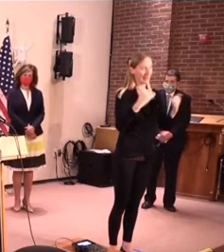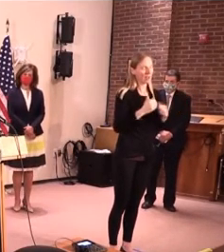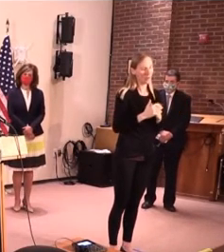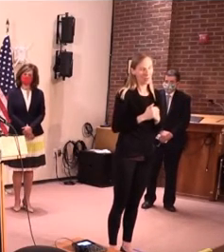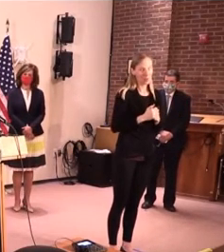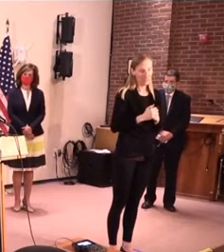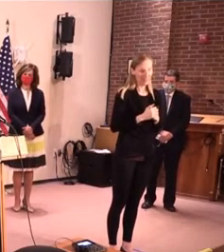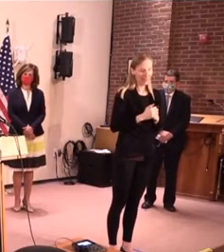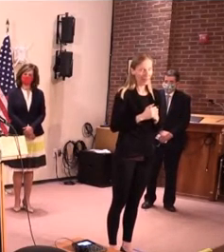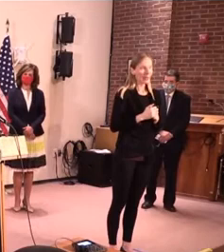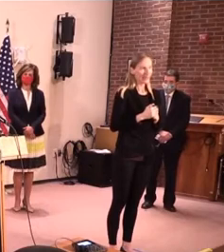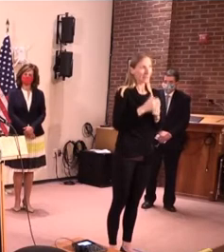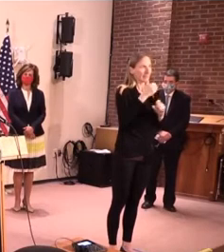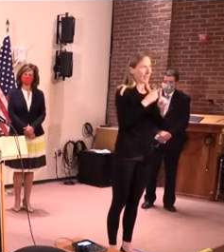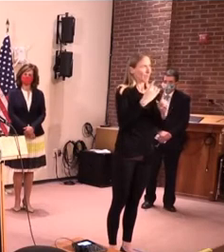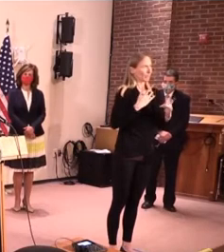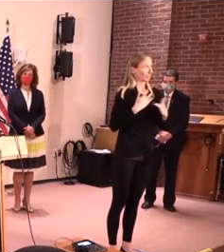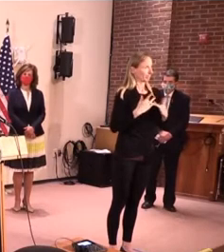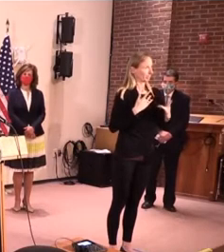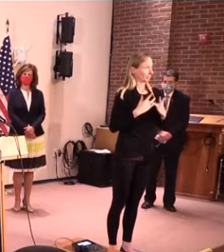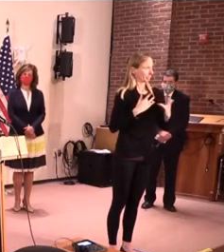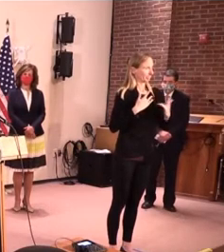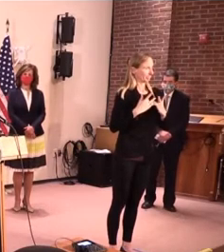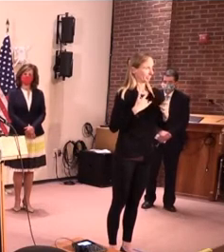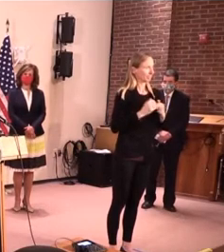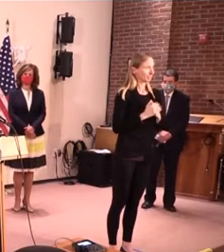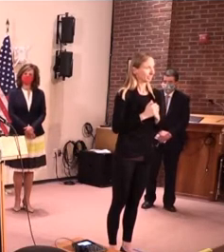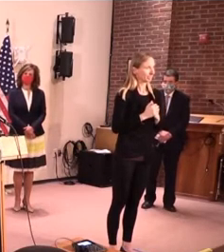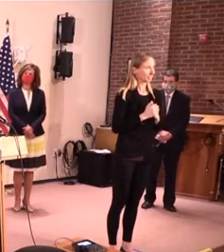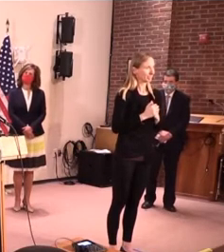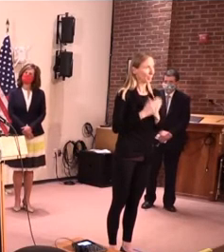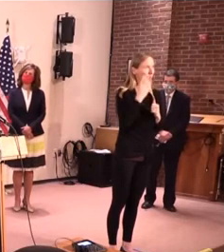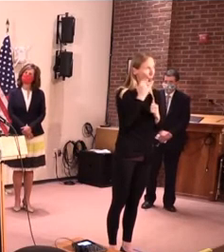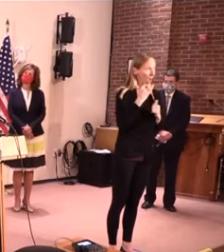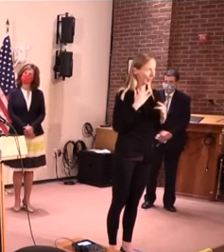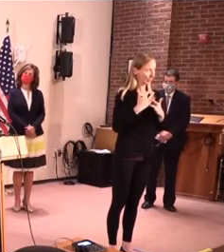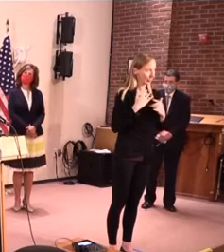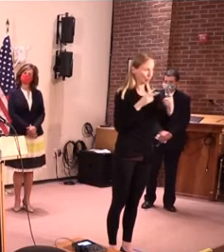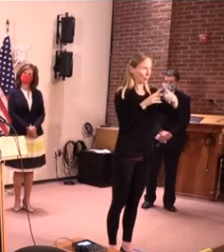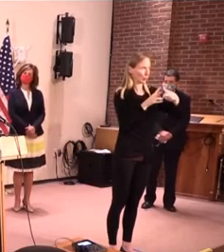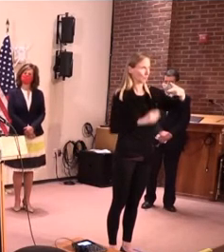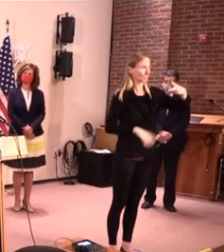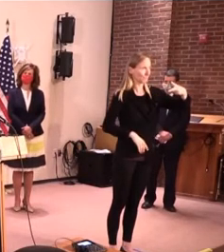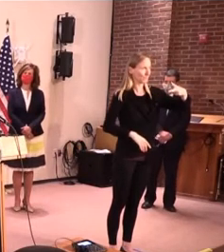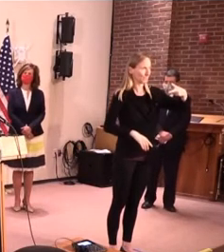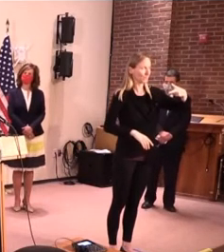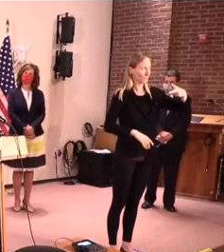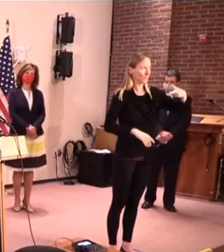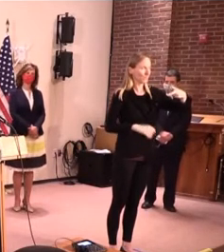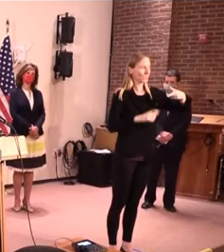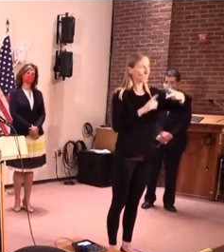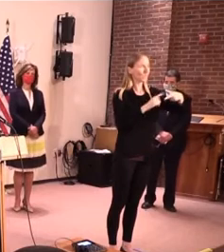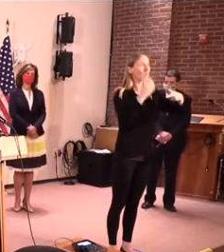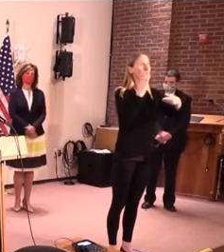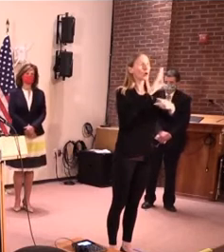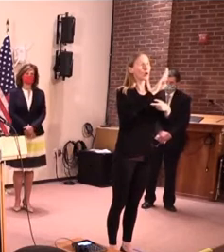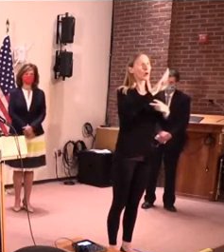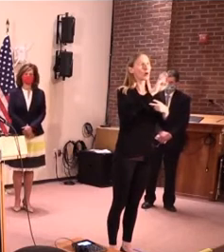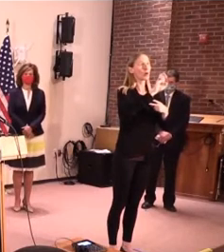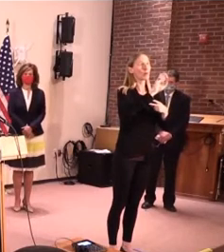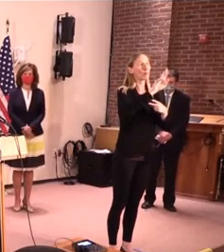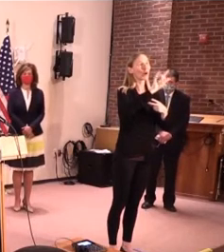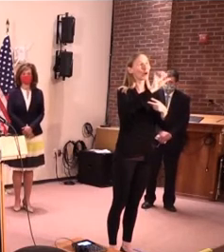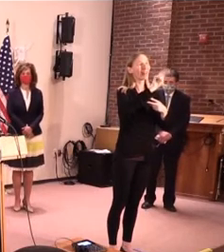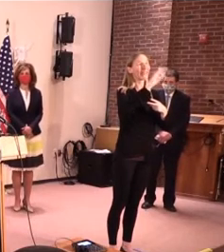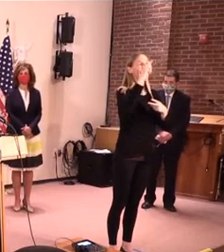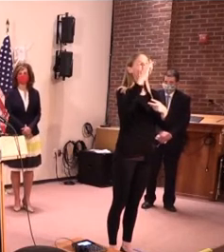I think everyone was concerned on two levels about what we saw at the Berlin Airport. Two